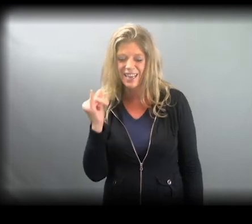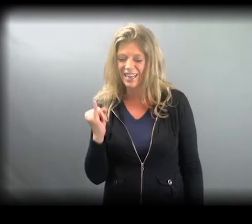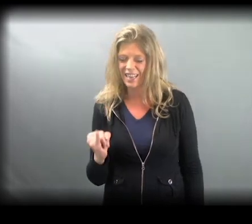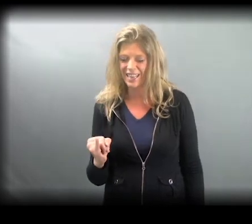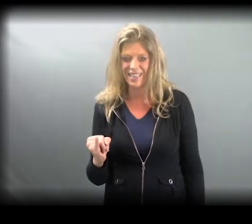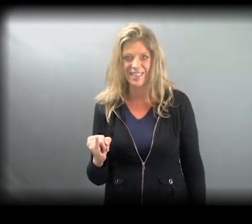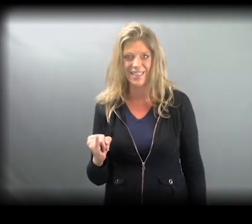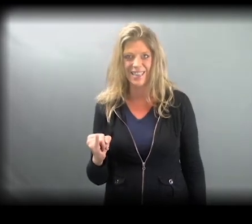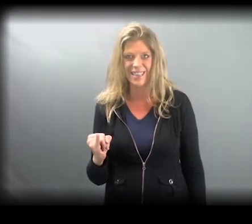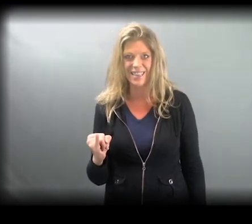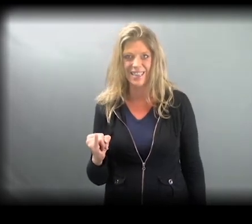is